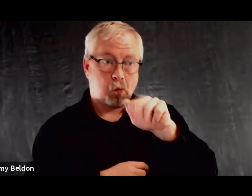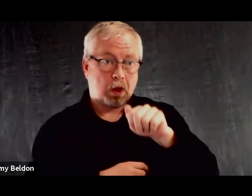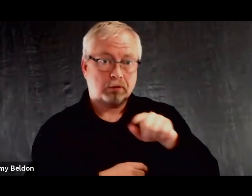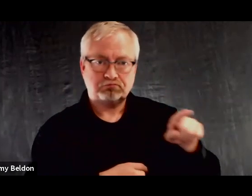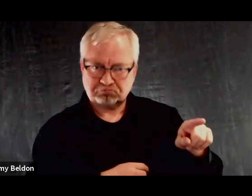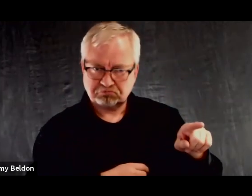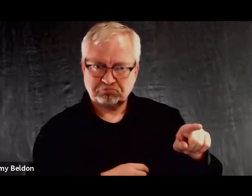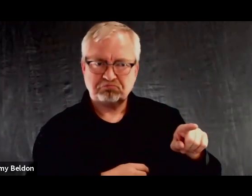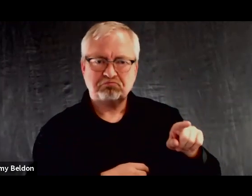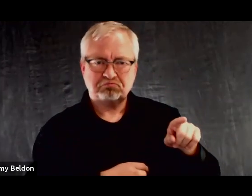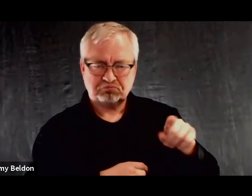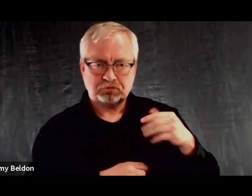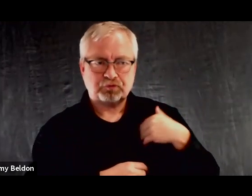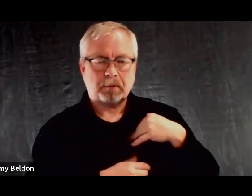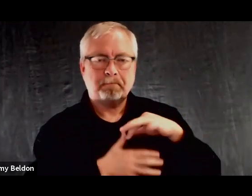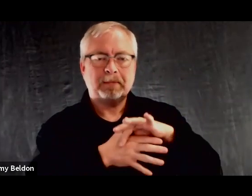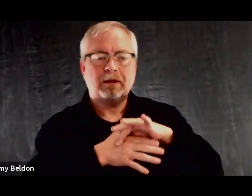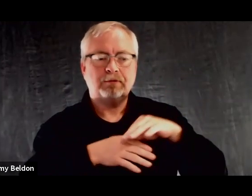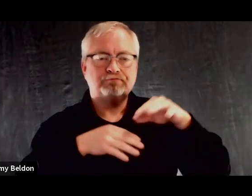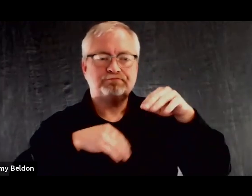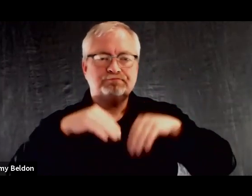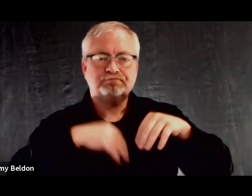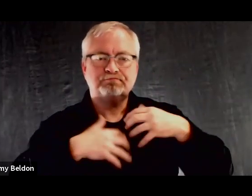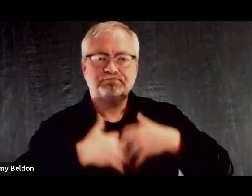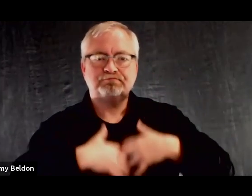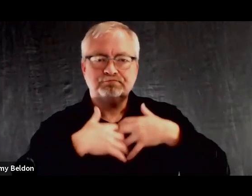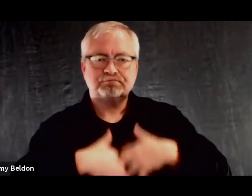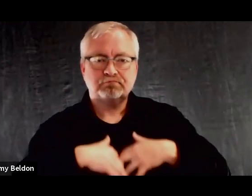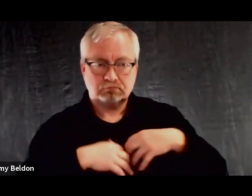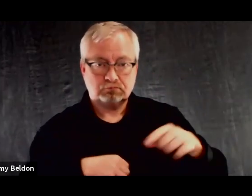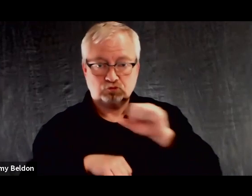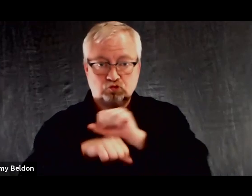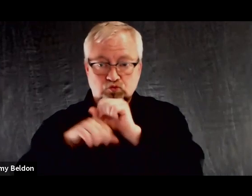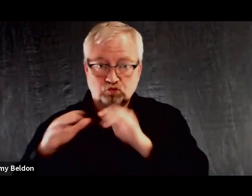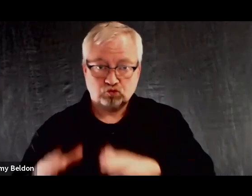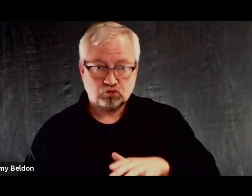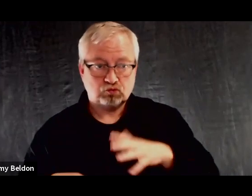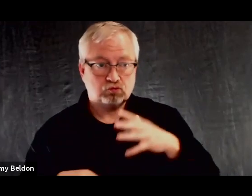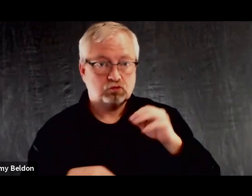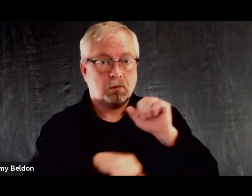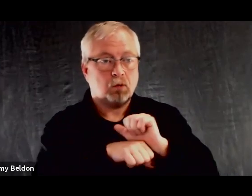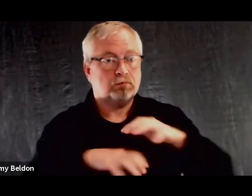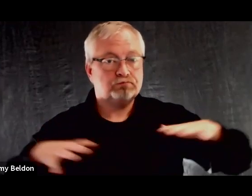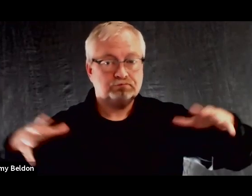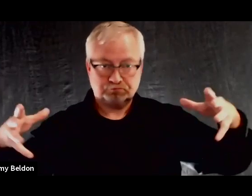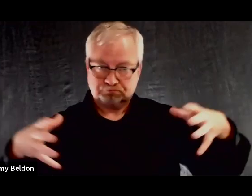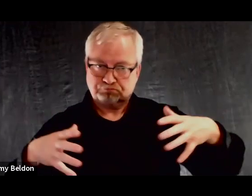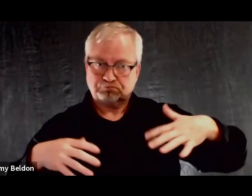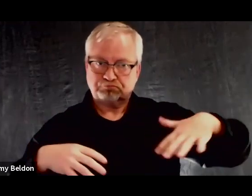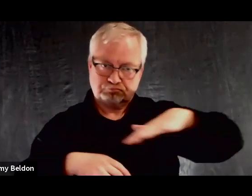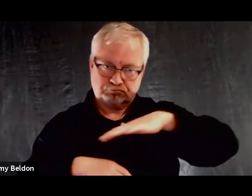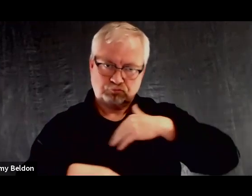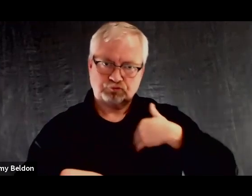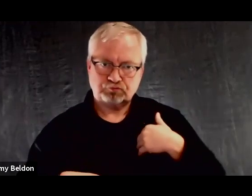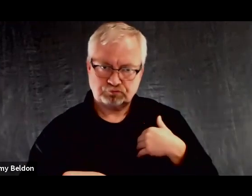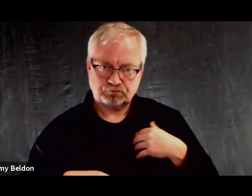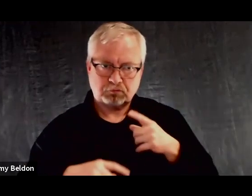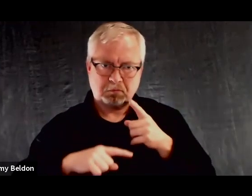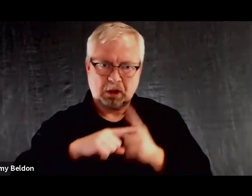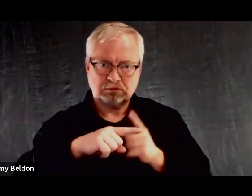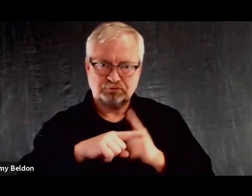had workers and employees test positive, and so they're suspending operations. So I'm curious if you could walk me through what